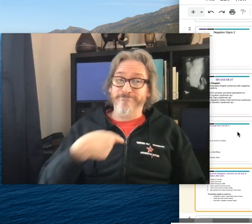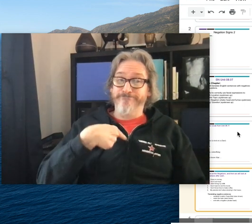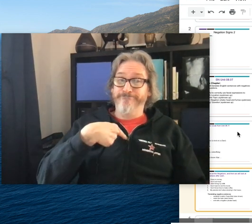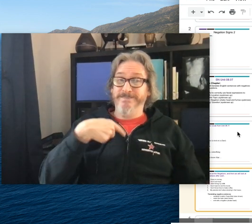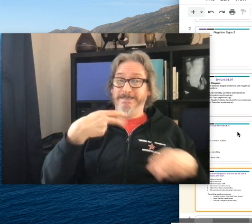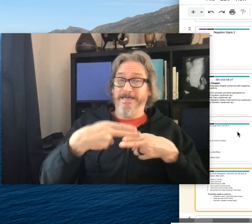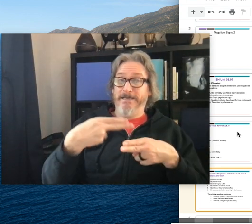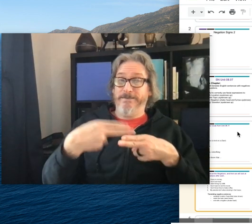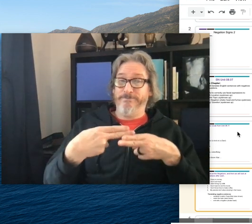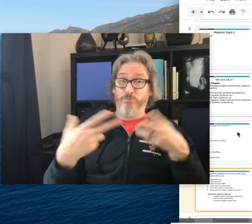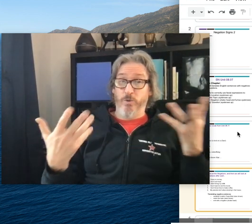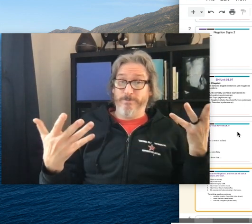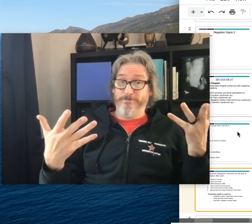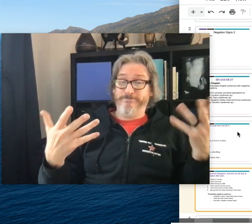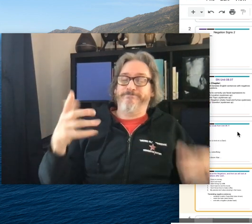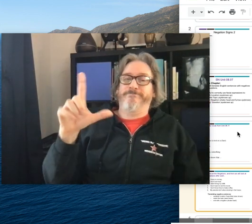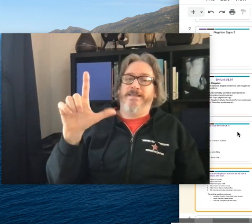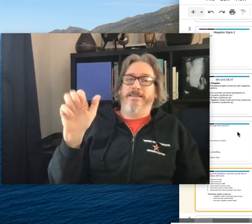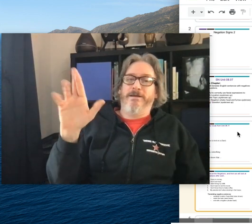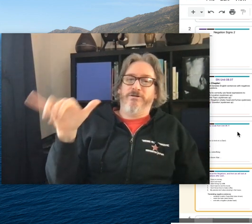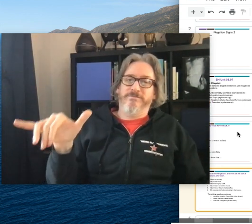people say,